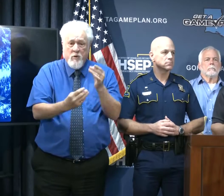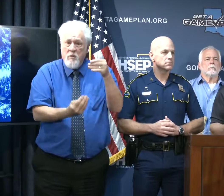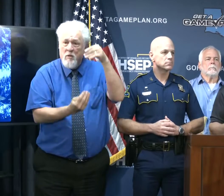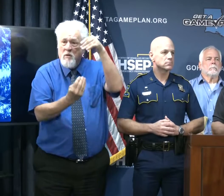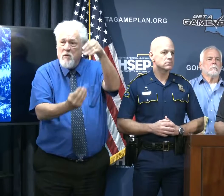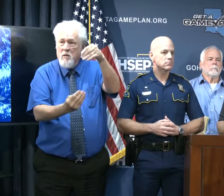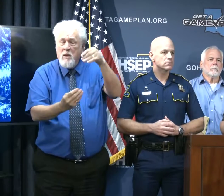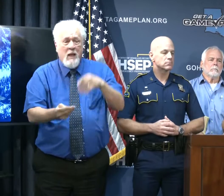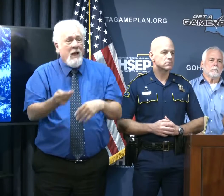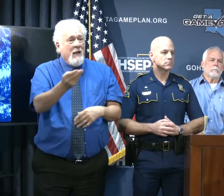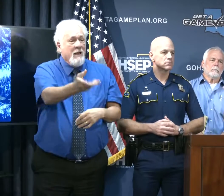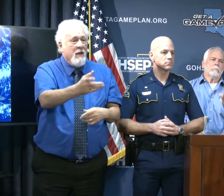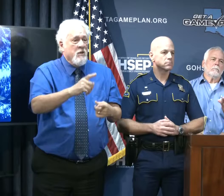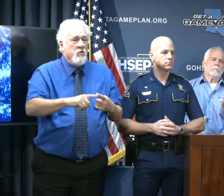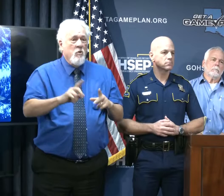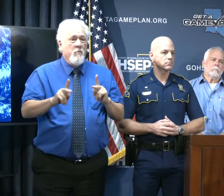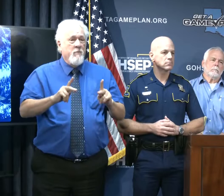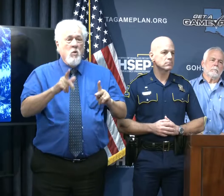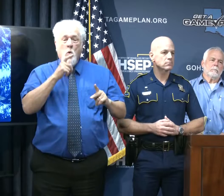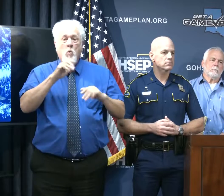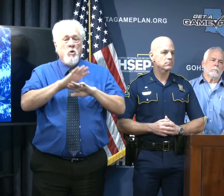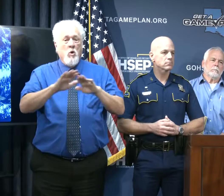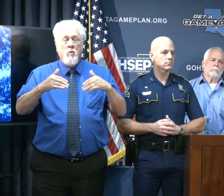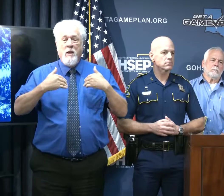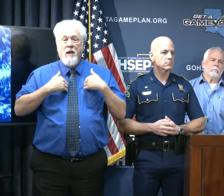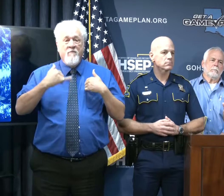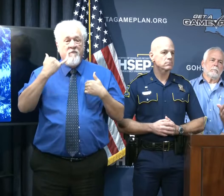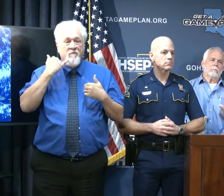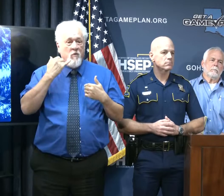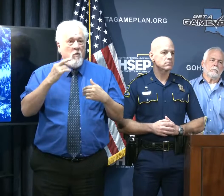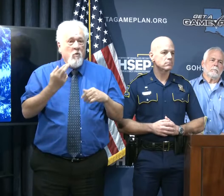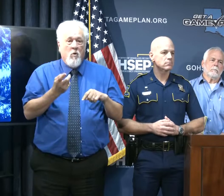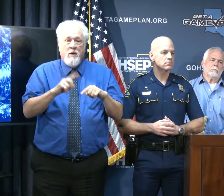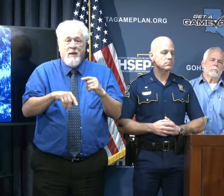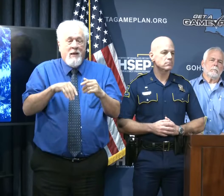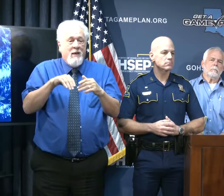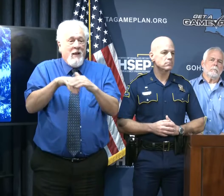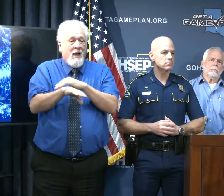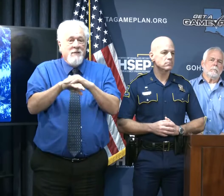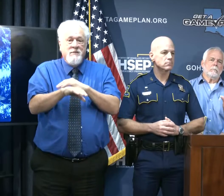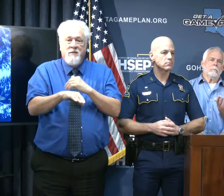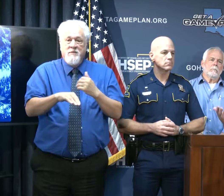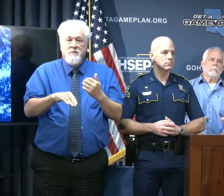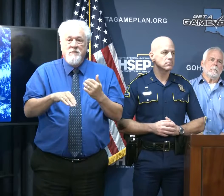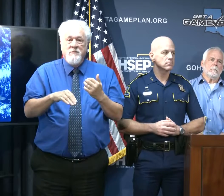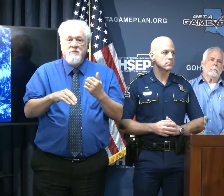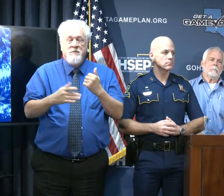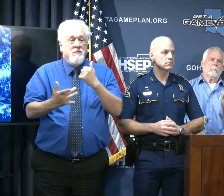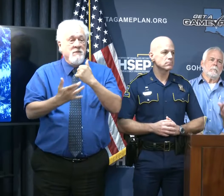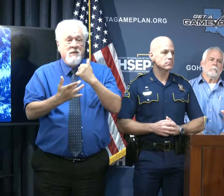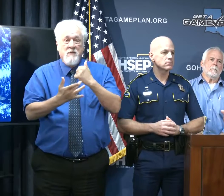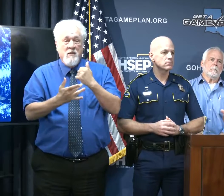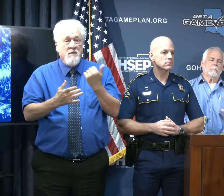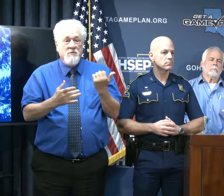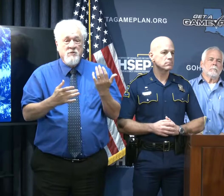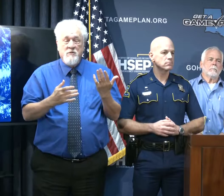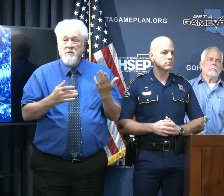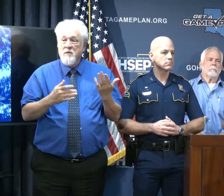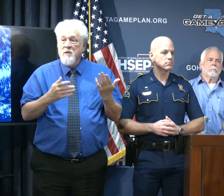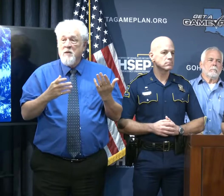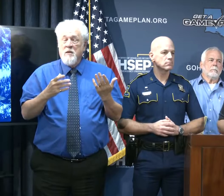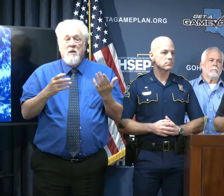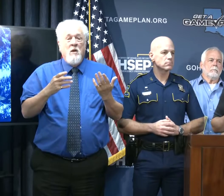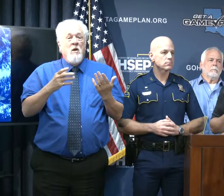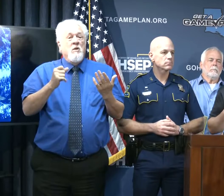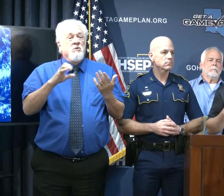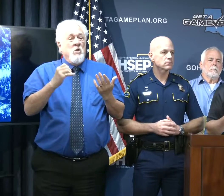be handed to those that may not have an opportunity to be able to access a mobile device or the internet. So